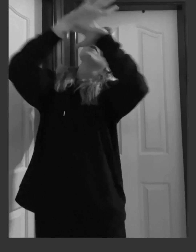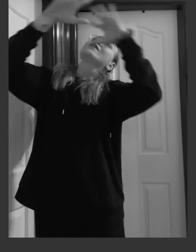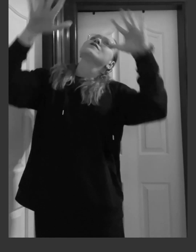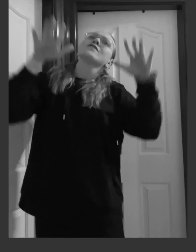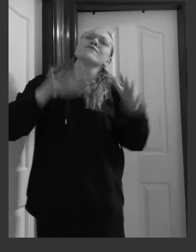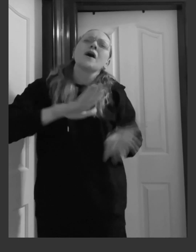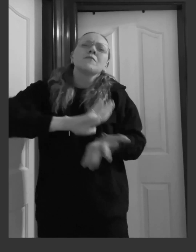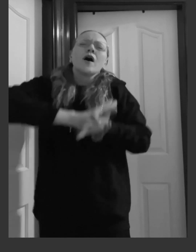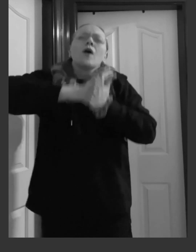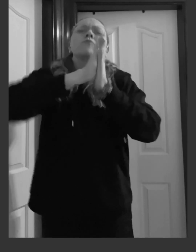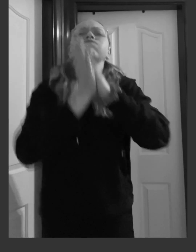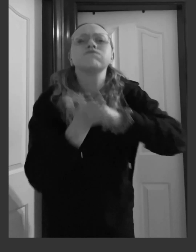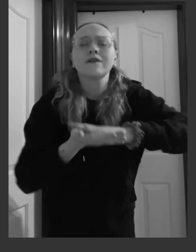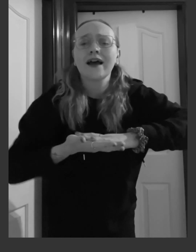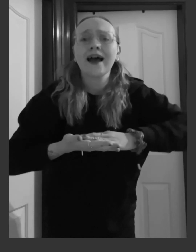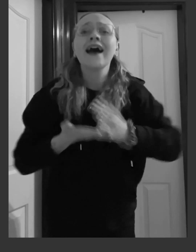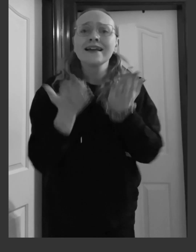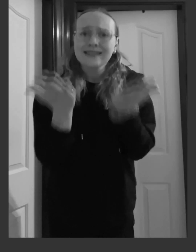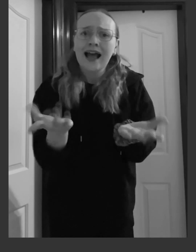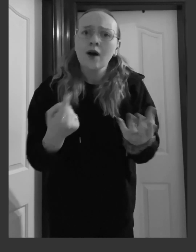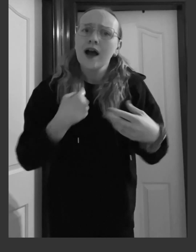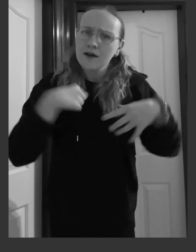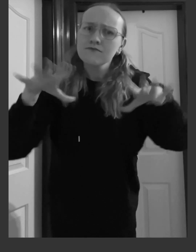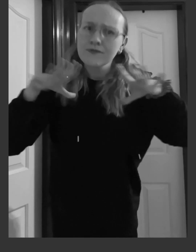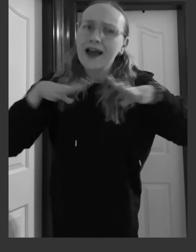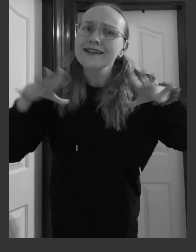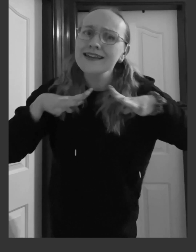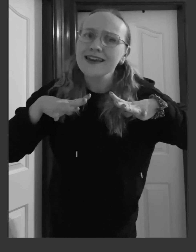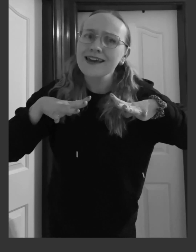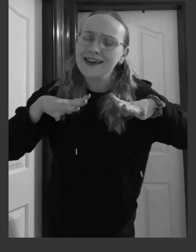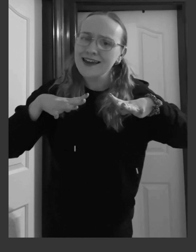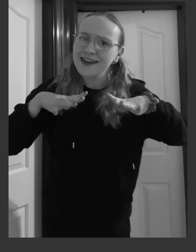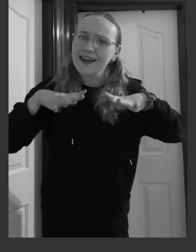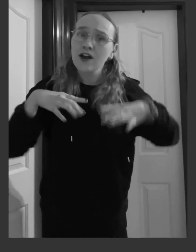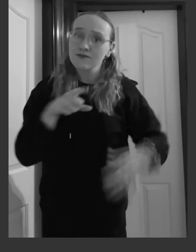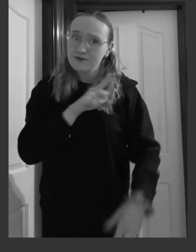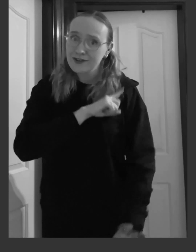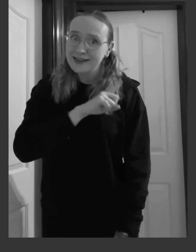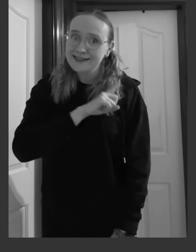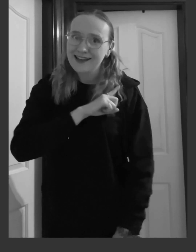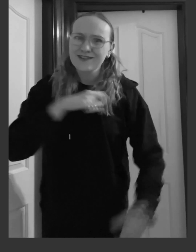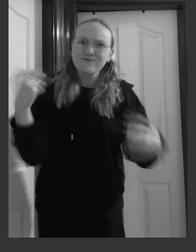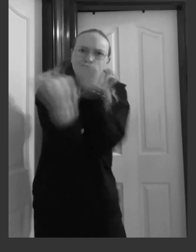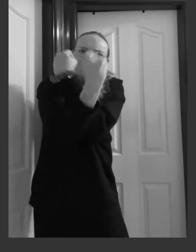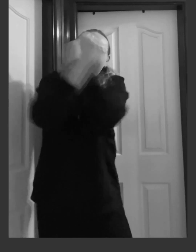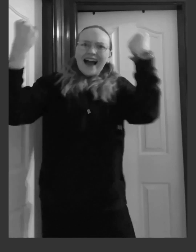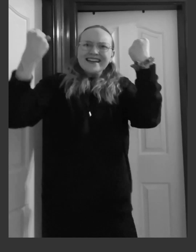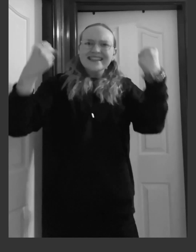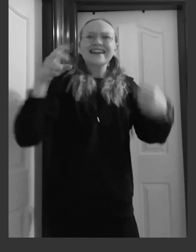from the seas Now I'm ready to rise again